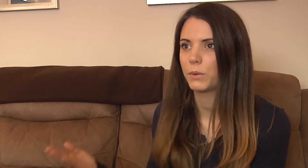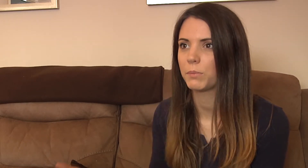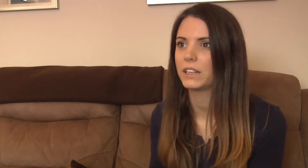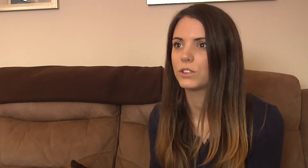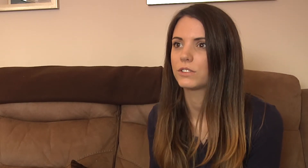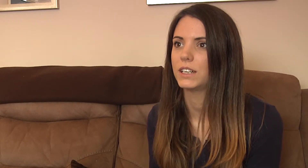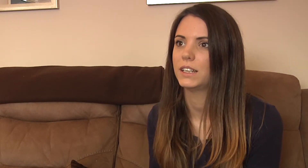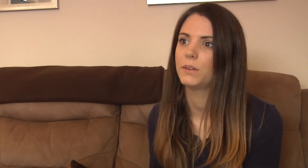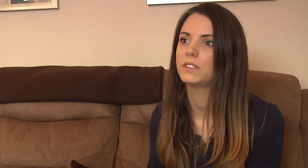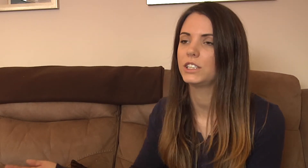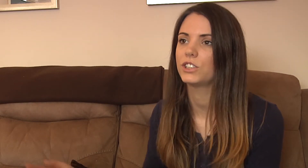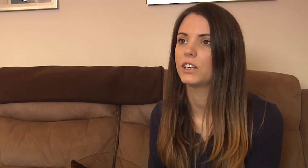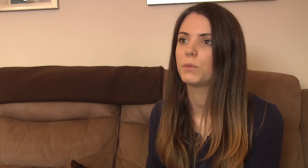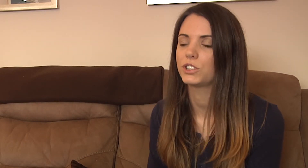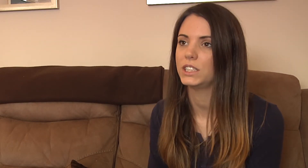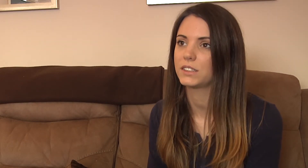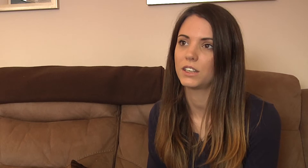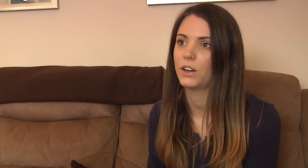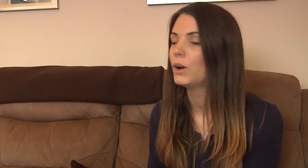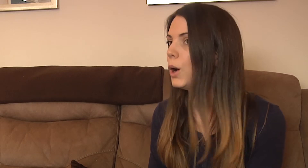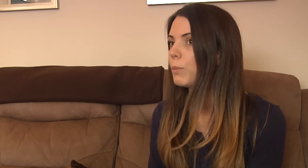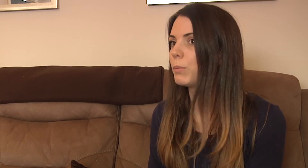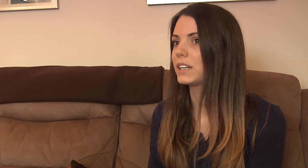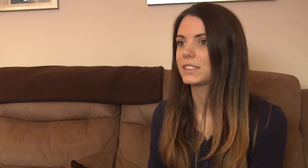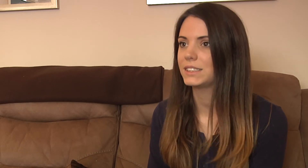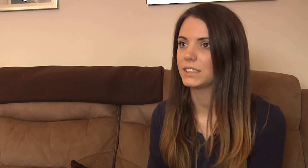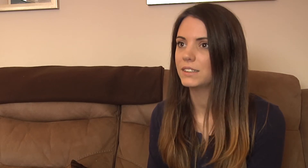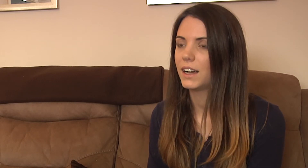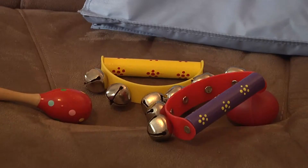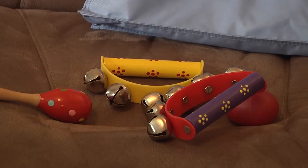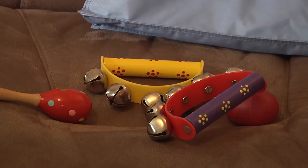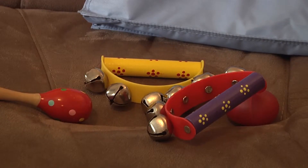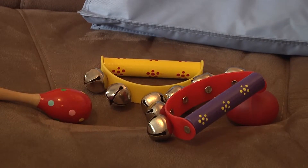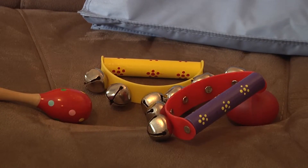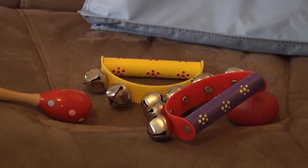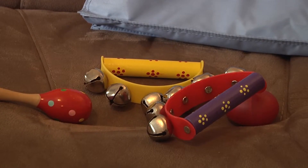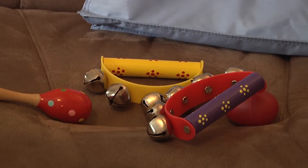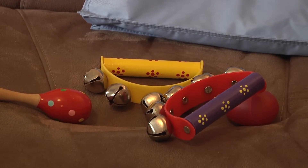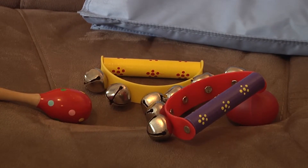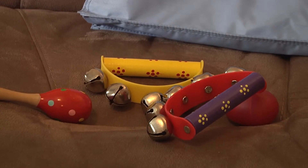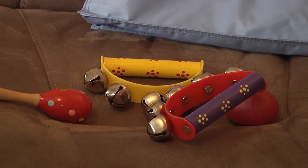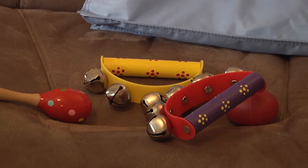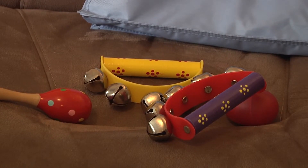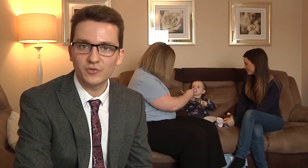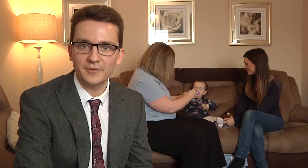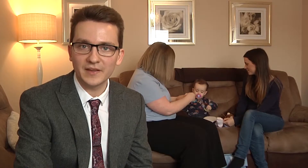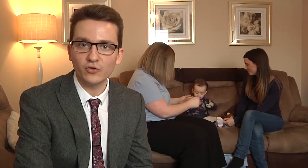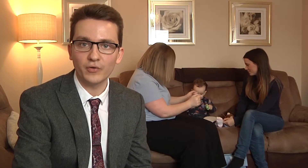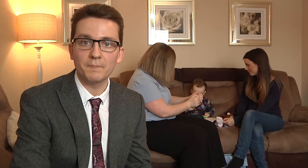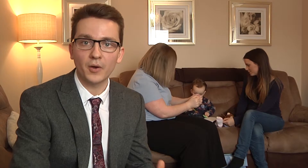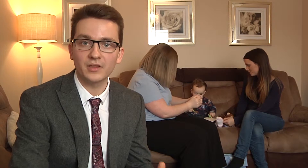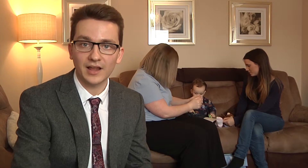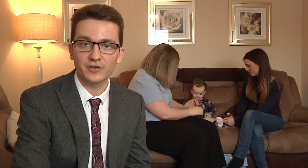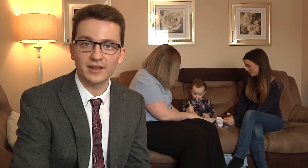communicate with my daughter right now and teach her what she needs to know. But because I didn't, I can't do that. Sign language has really